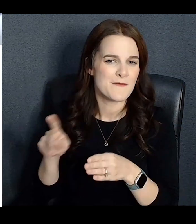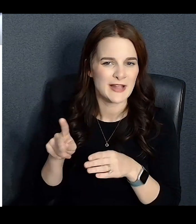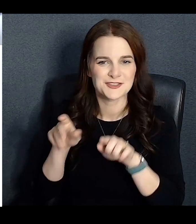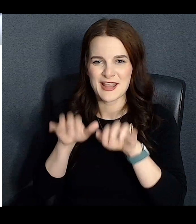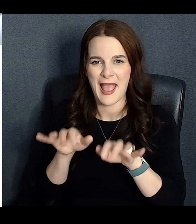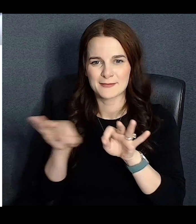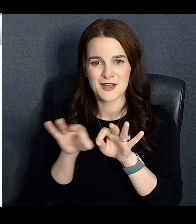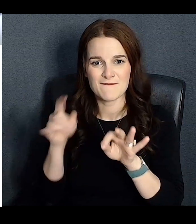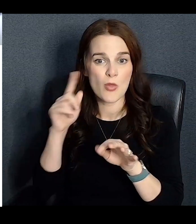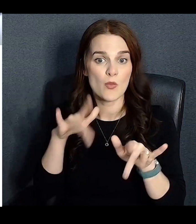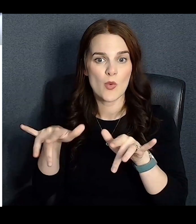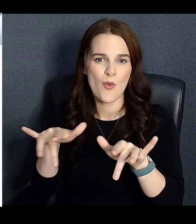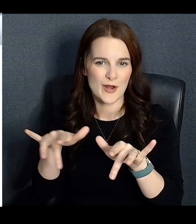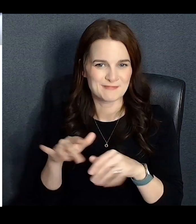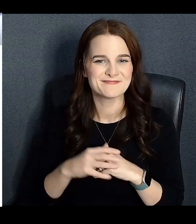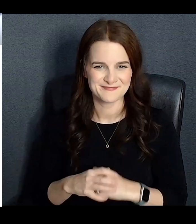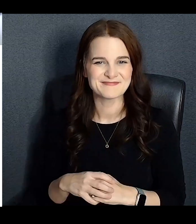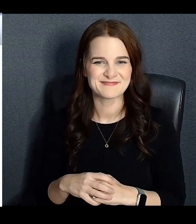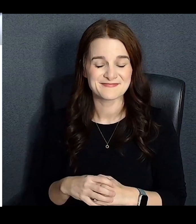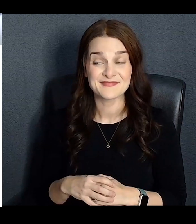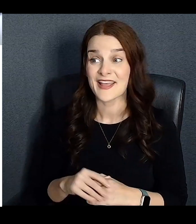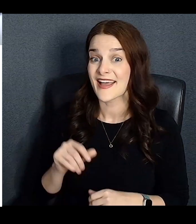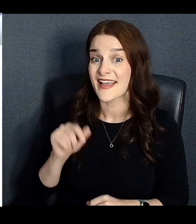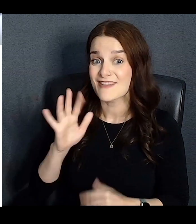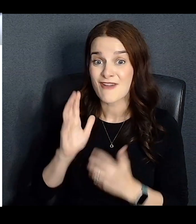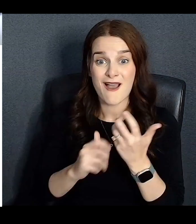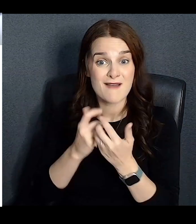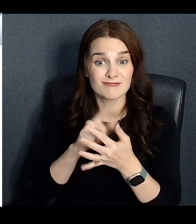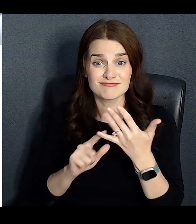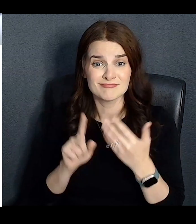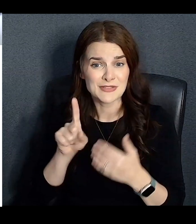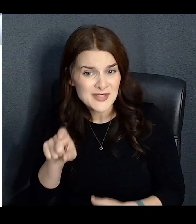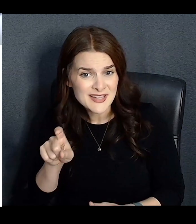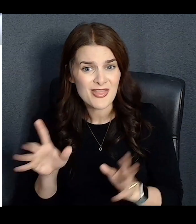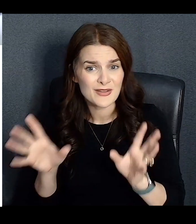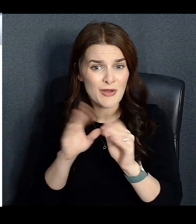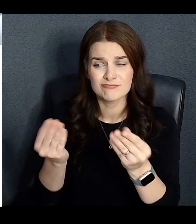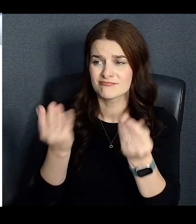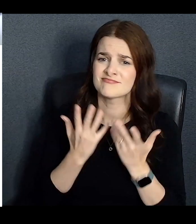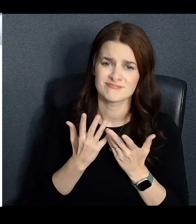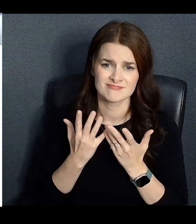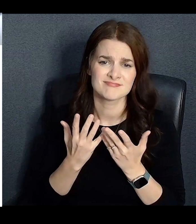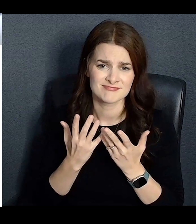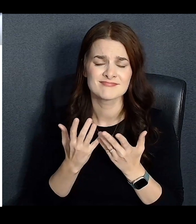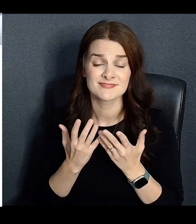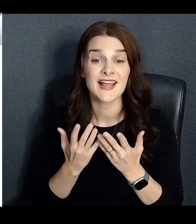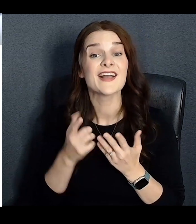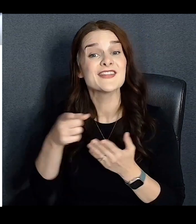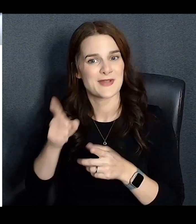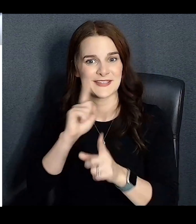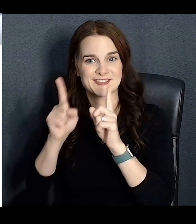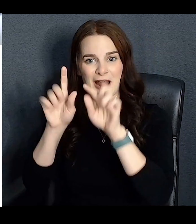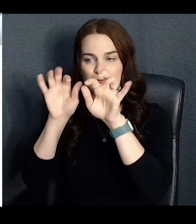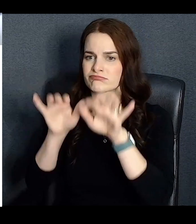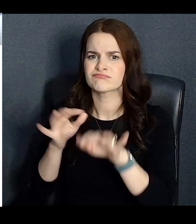video professionally captioned for the recording. And if there's any other recommendations that anyone needs on this call, please let us know.